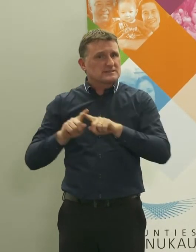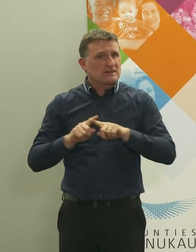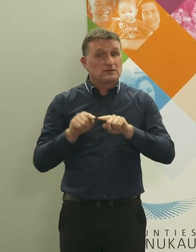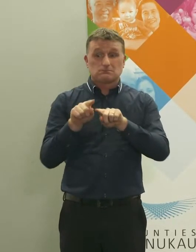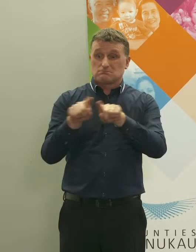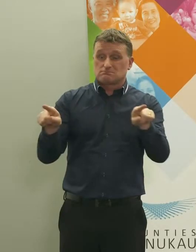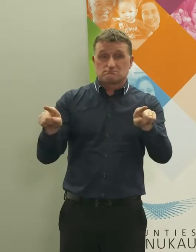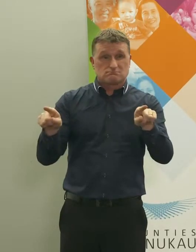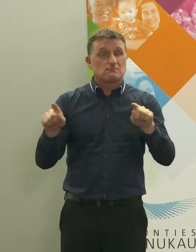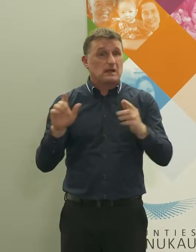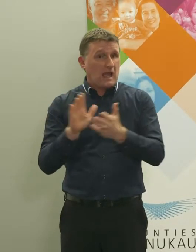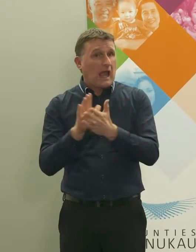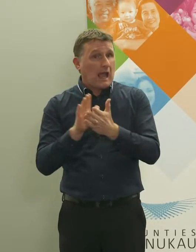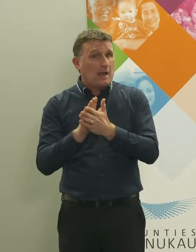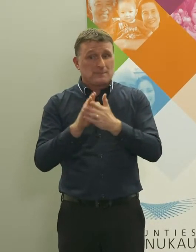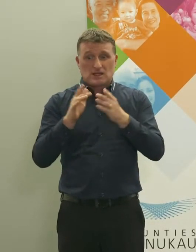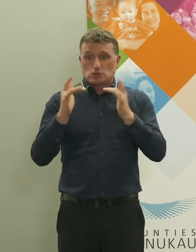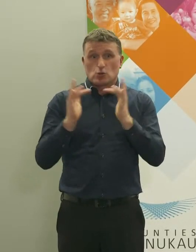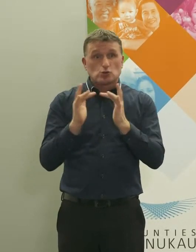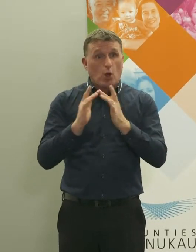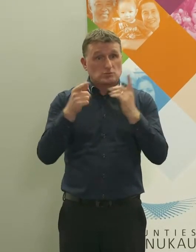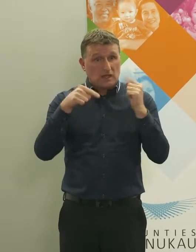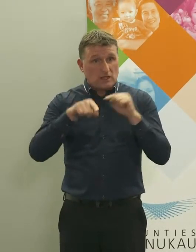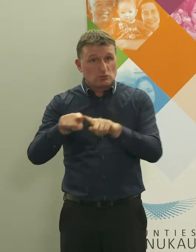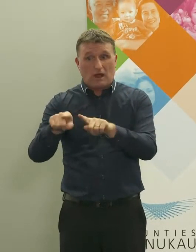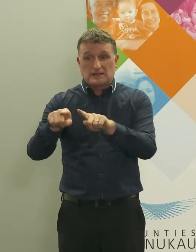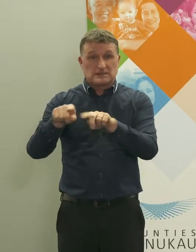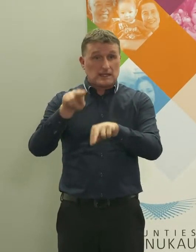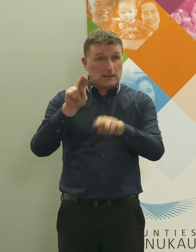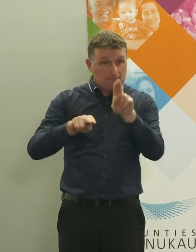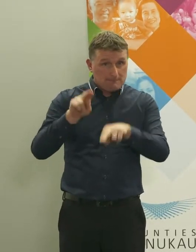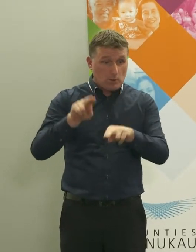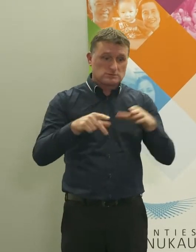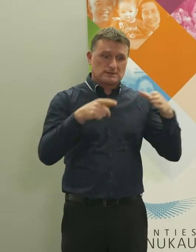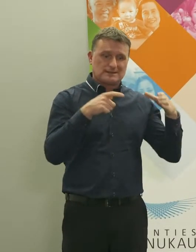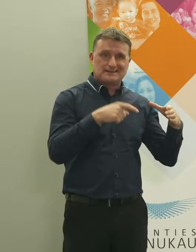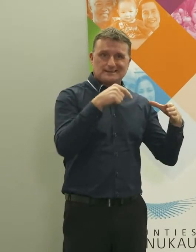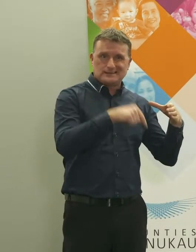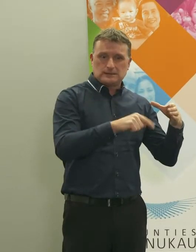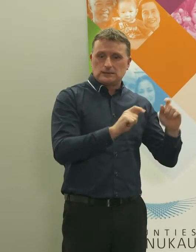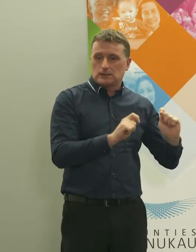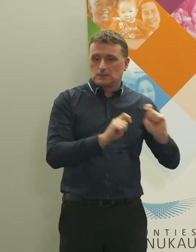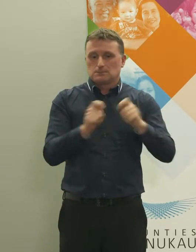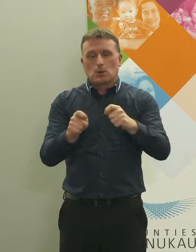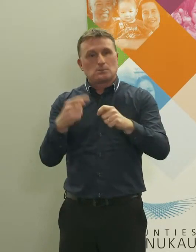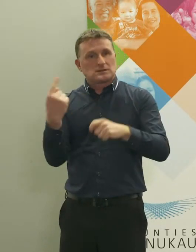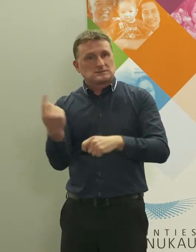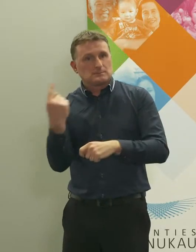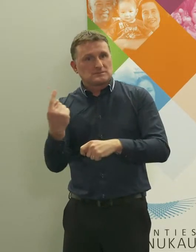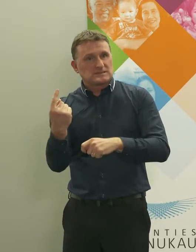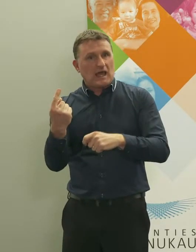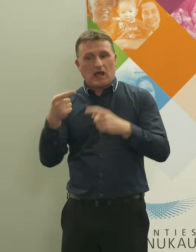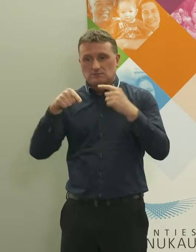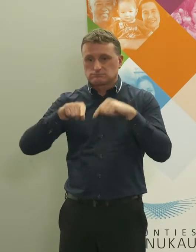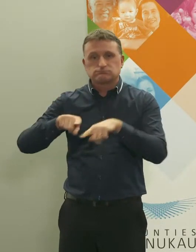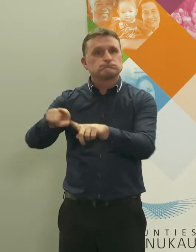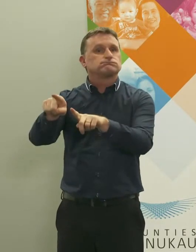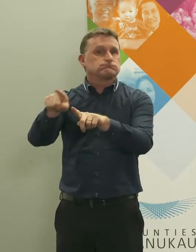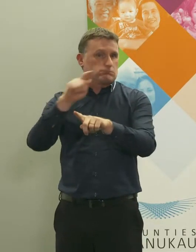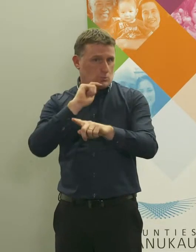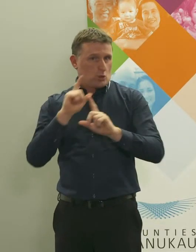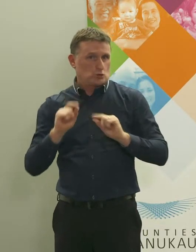contact tracing and monitoring of contacts on behalf of ARFs using the National Contact Tracing